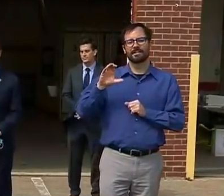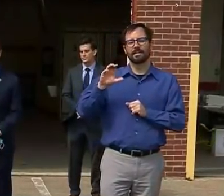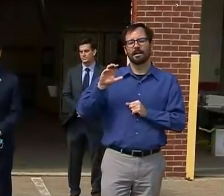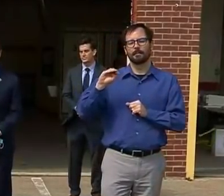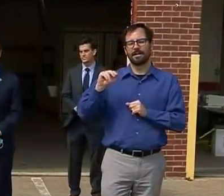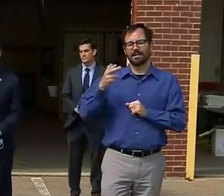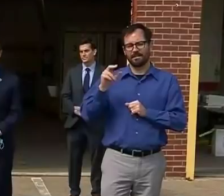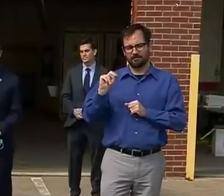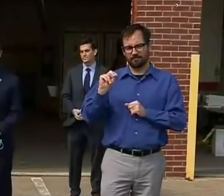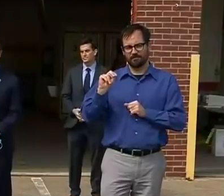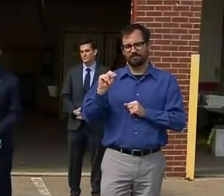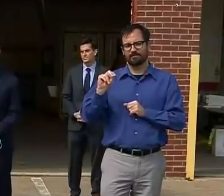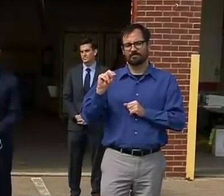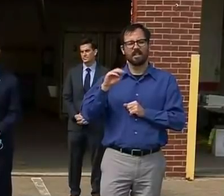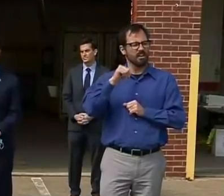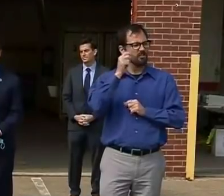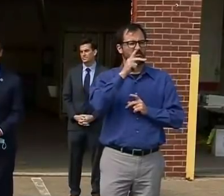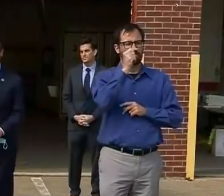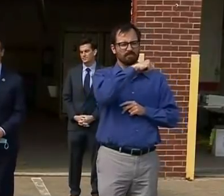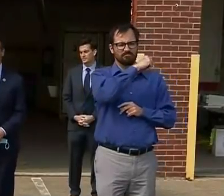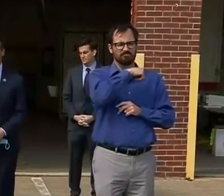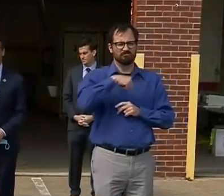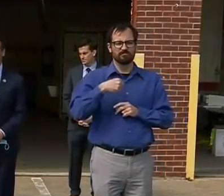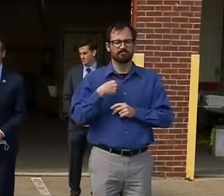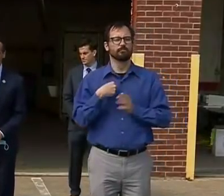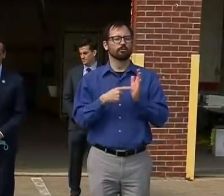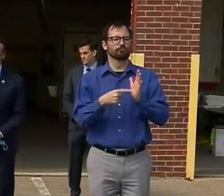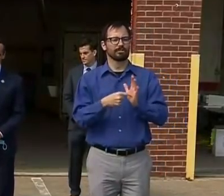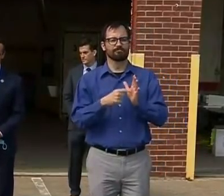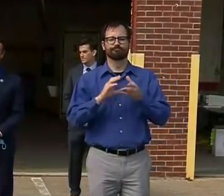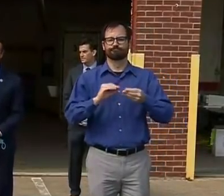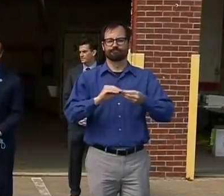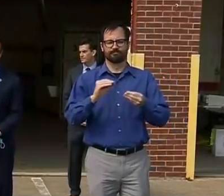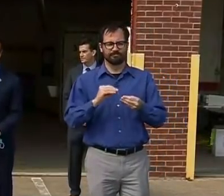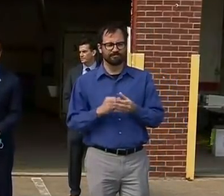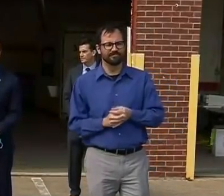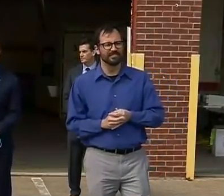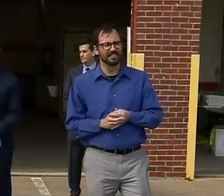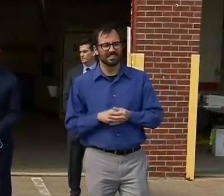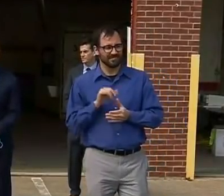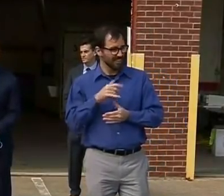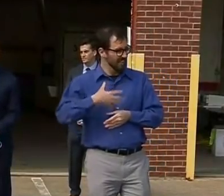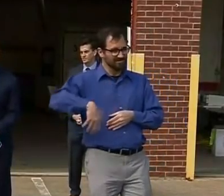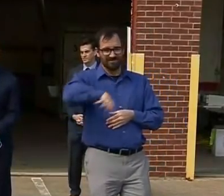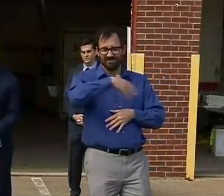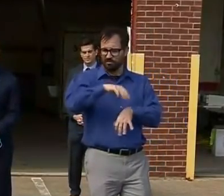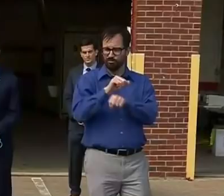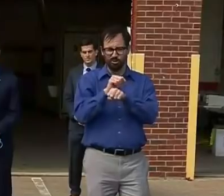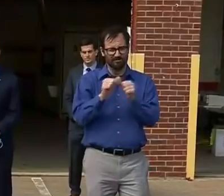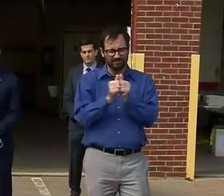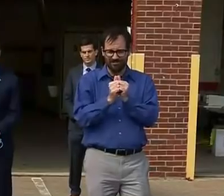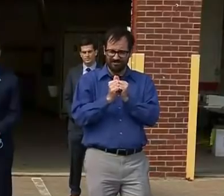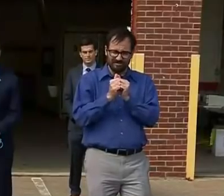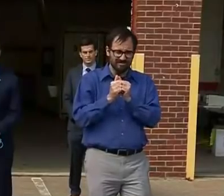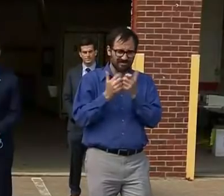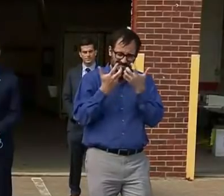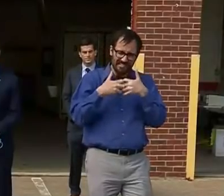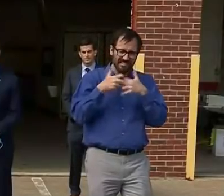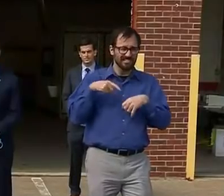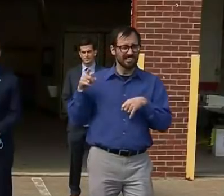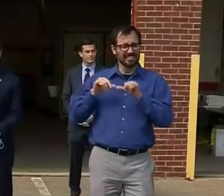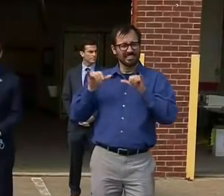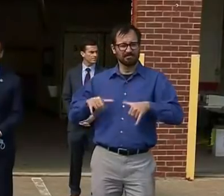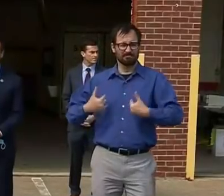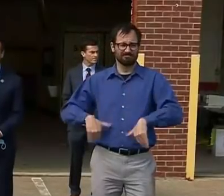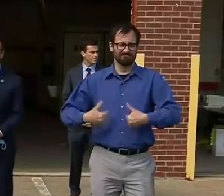day to get the system in place. Importantly, I'd like to recognize Greg Durand, who's the site head for Battelle. I think we have about a dozen Battelle